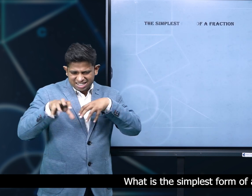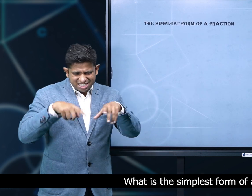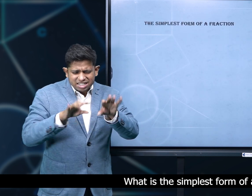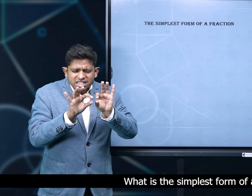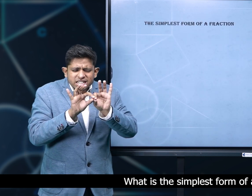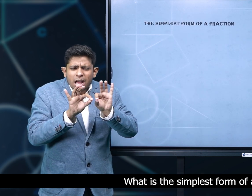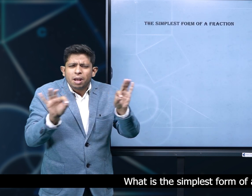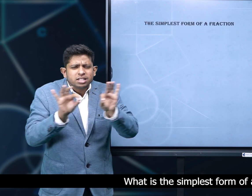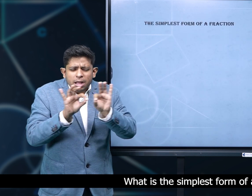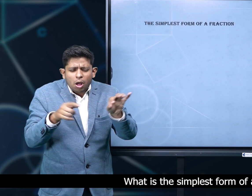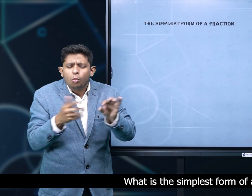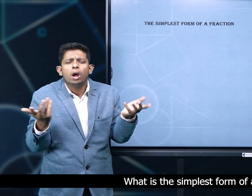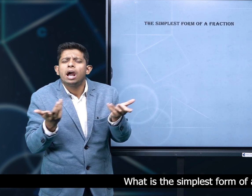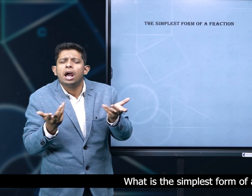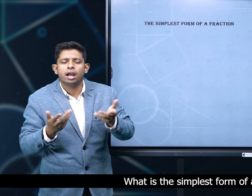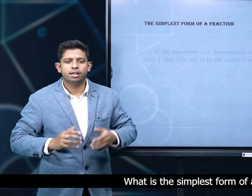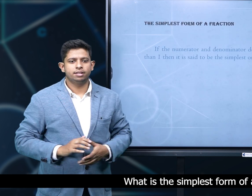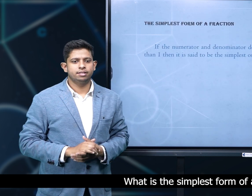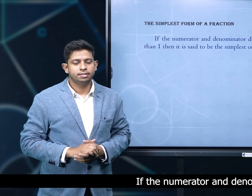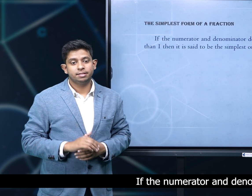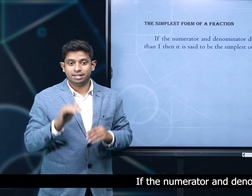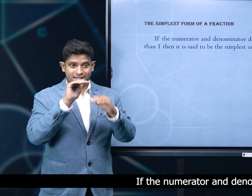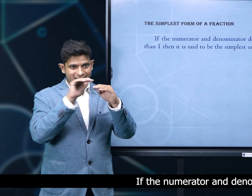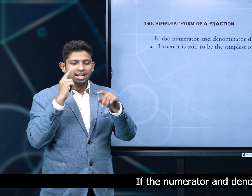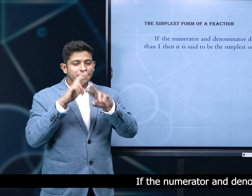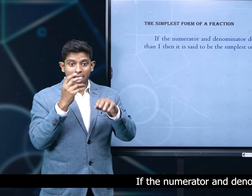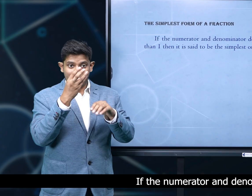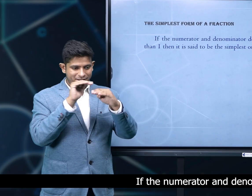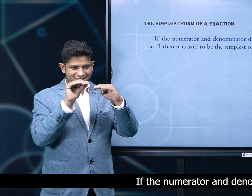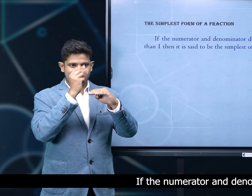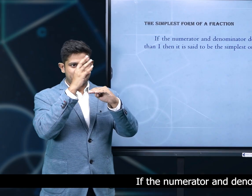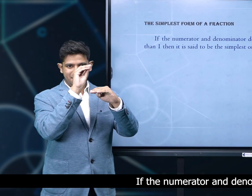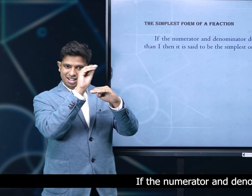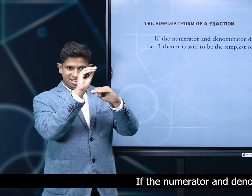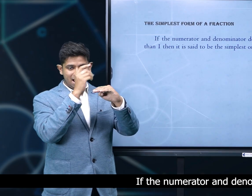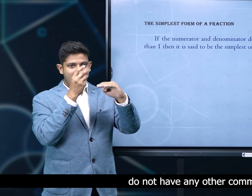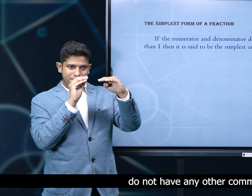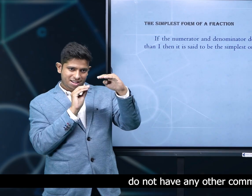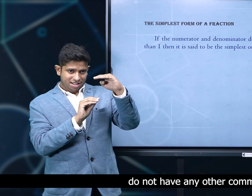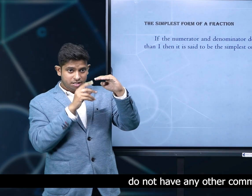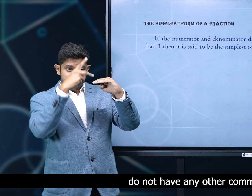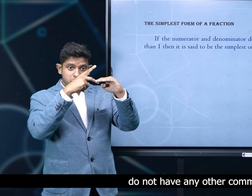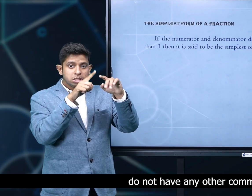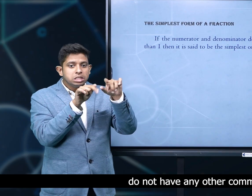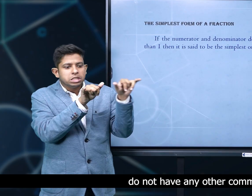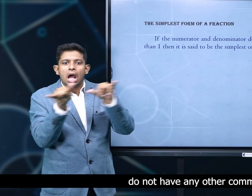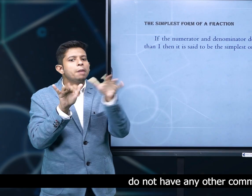What is the simplest form of a fraction? If the numerator and denominator do not have any other common